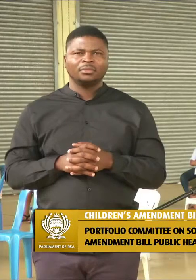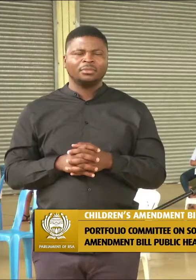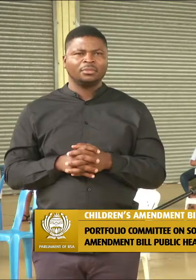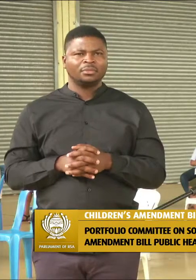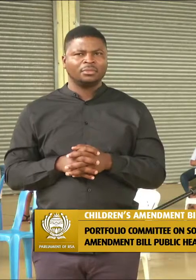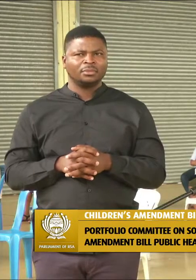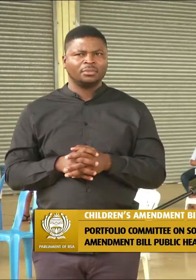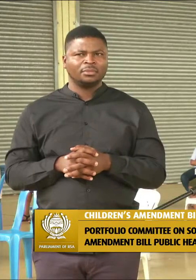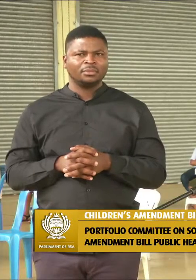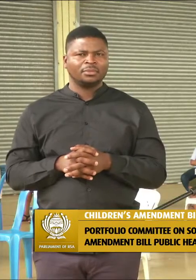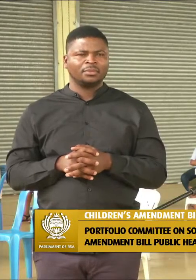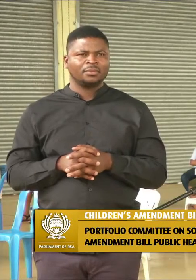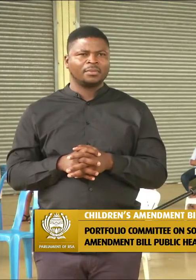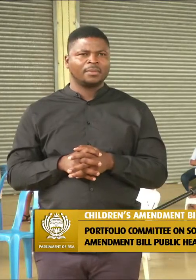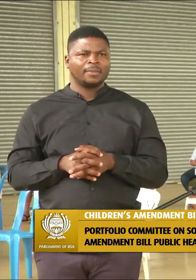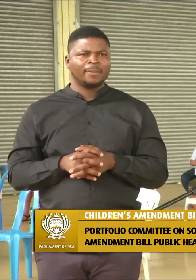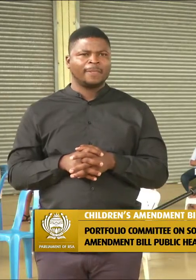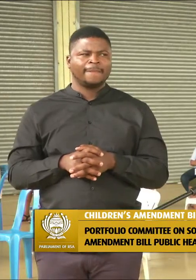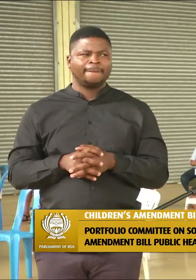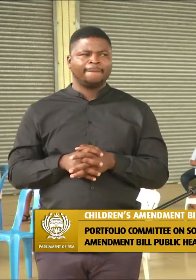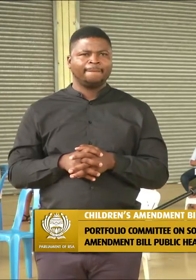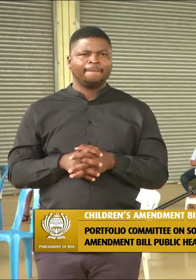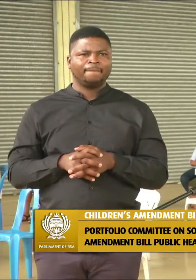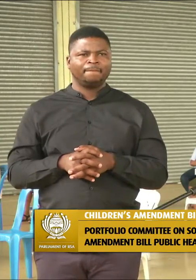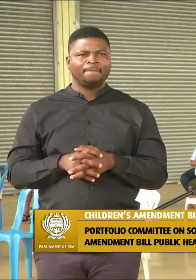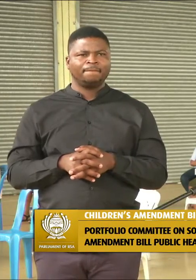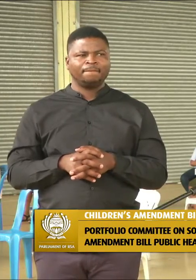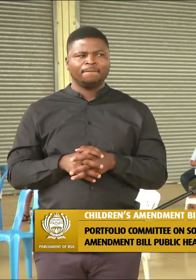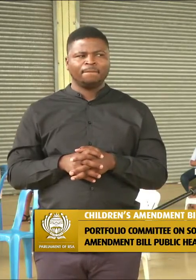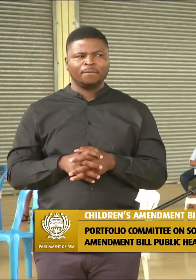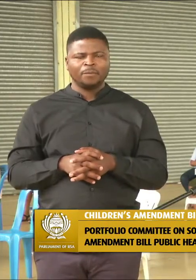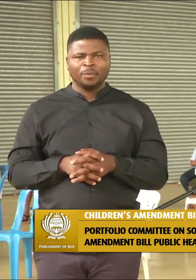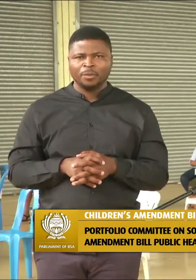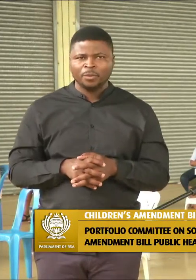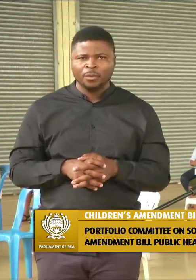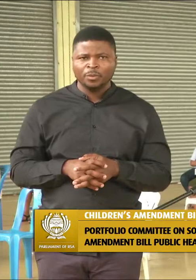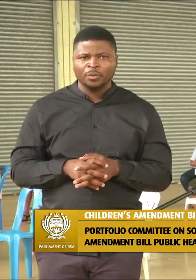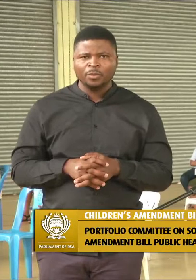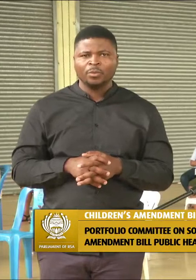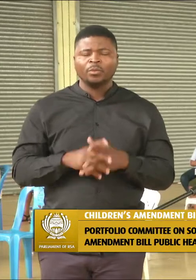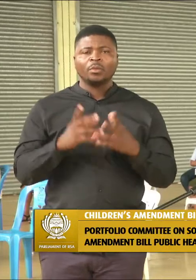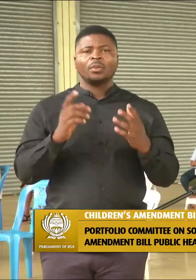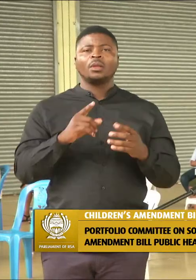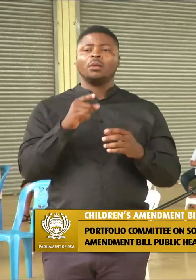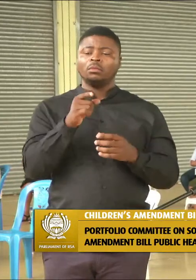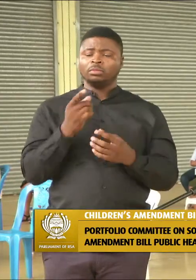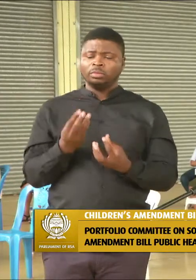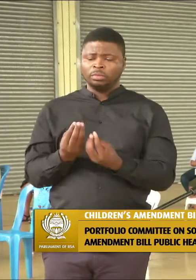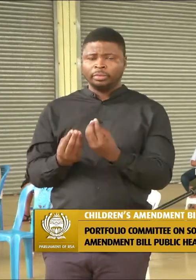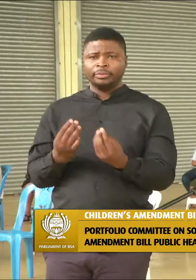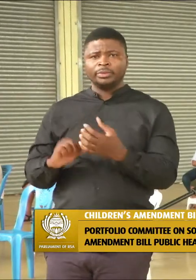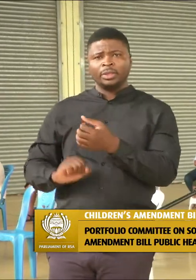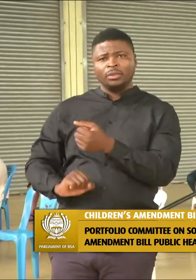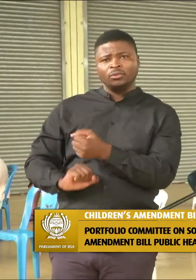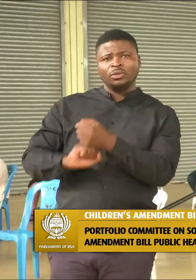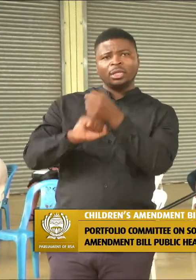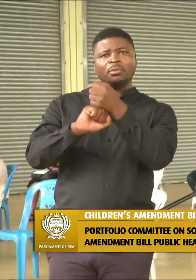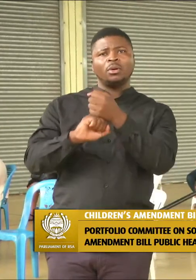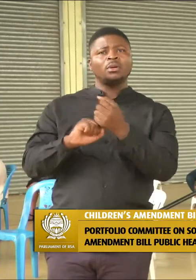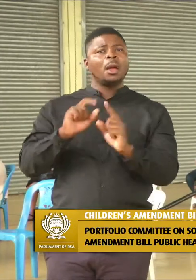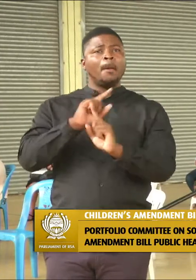phakathi nokulwa kwabazali. that there is no support for the child. There is no one